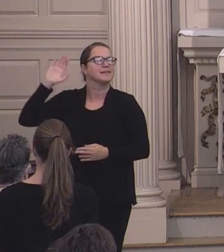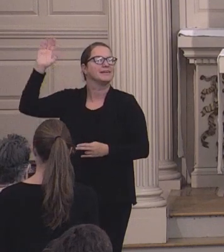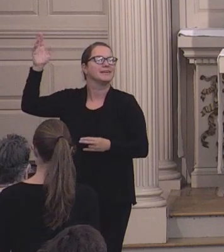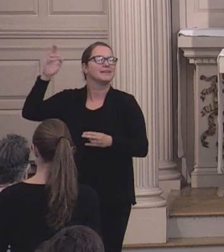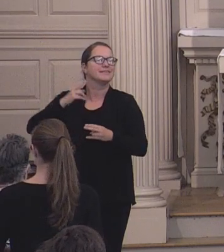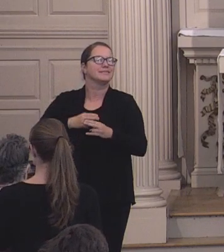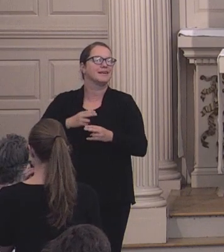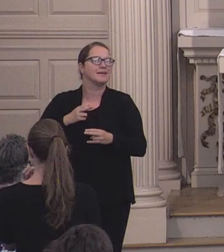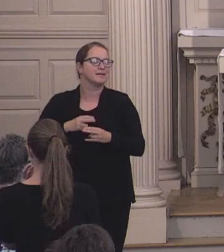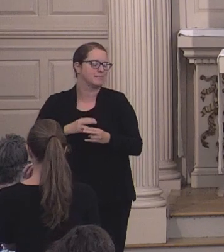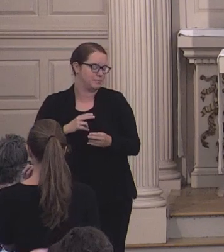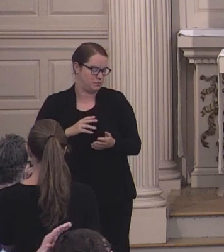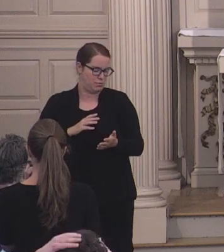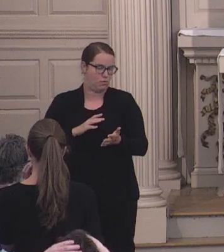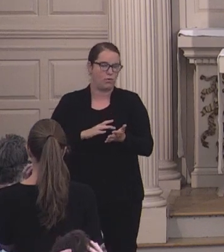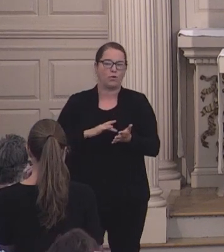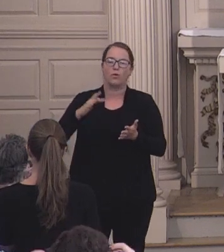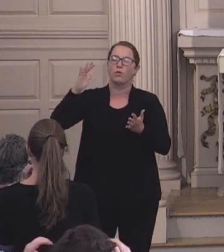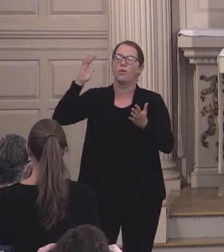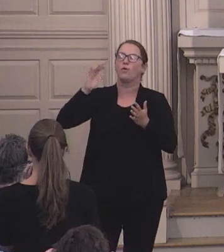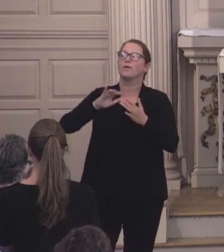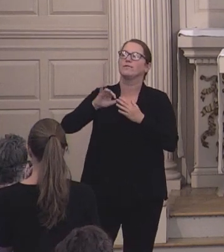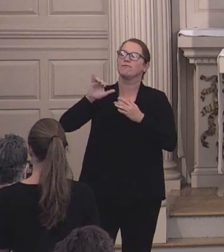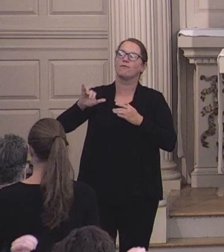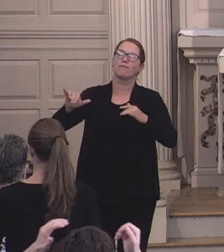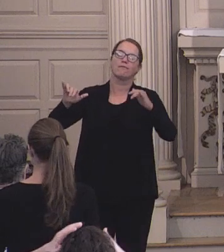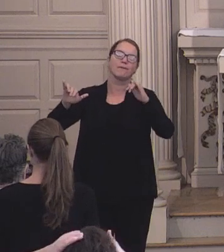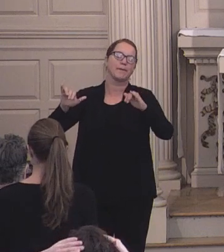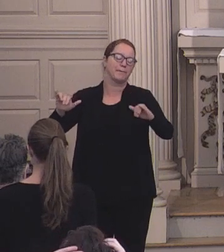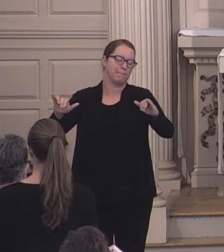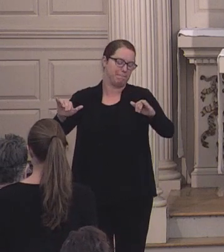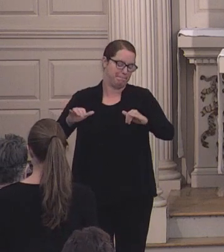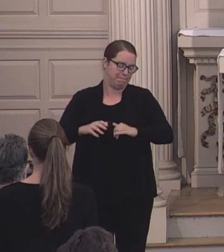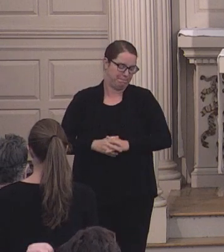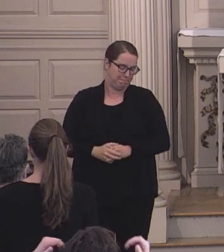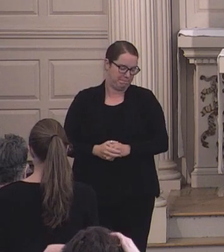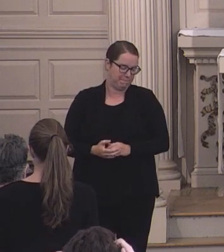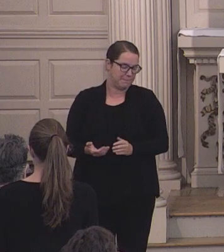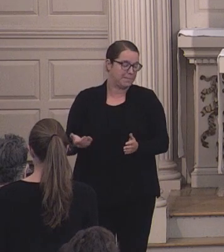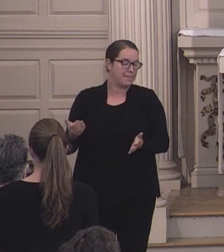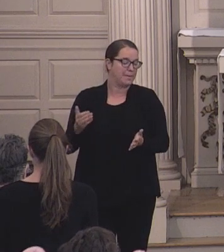name, exult at his presence.